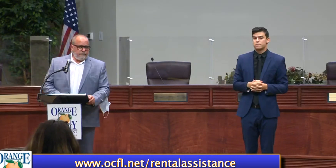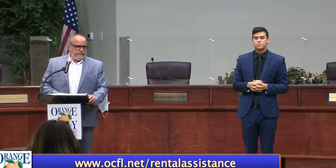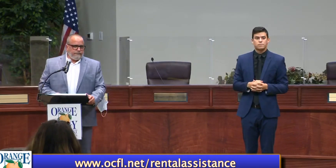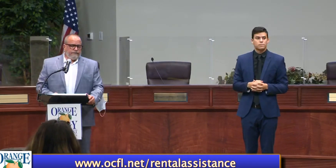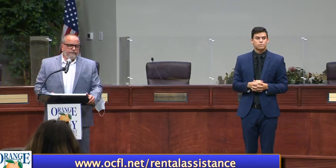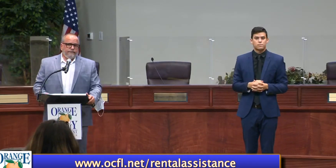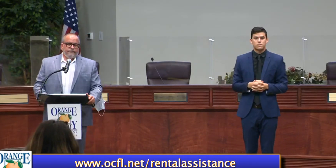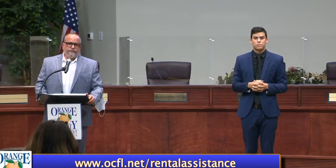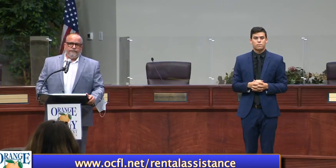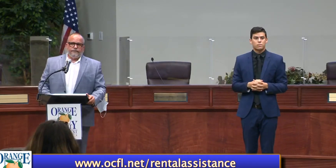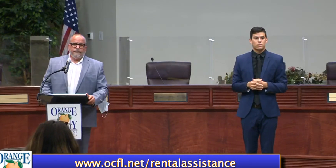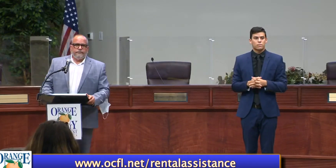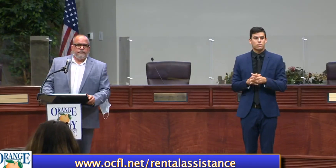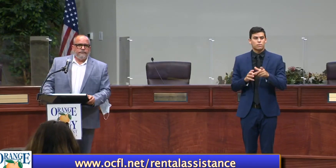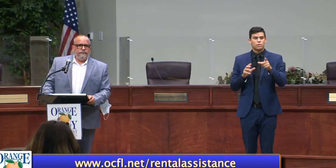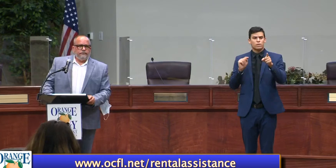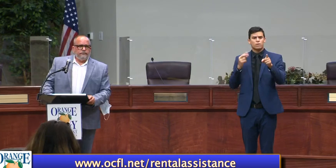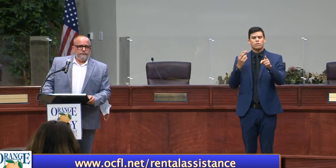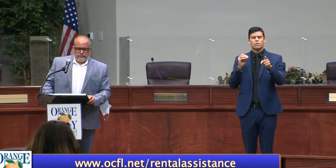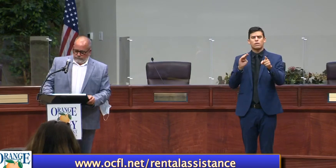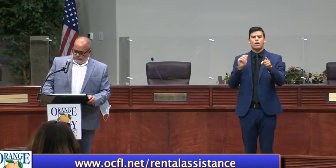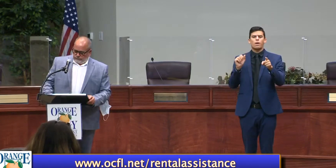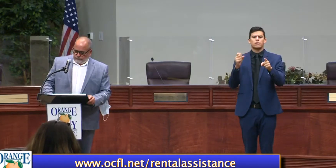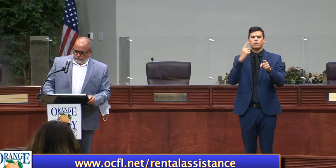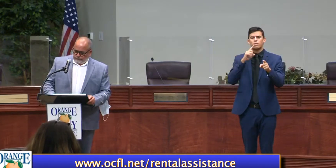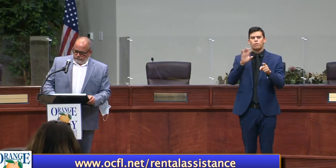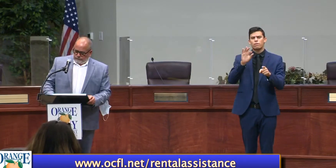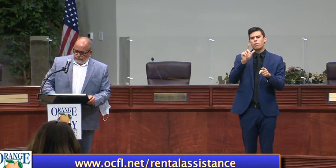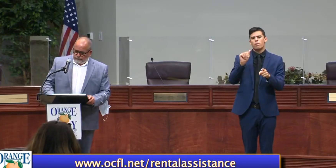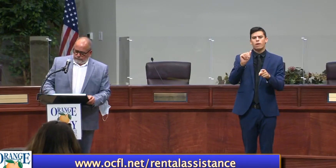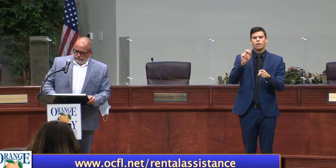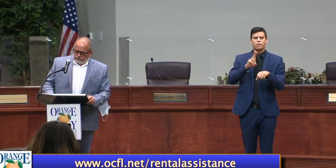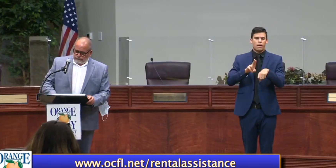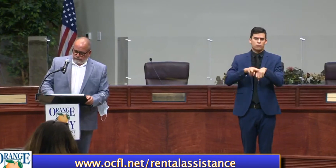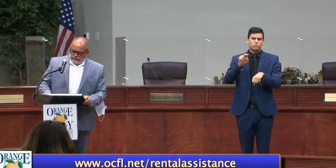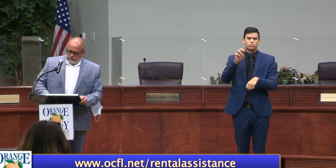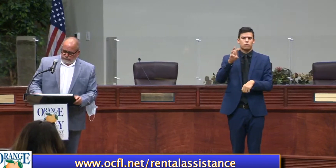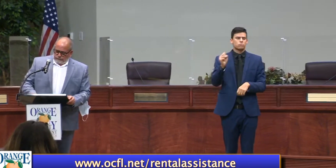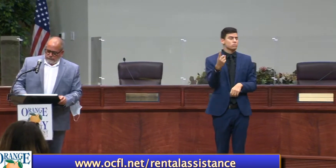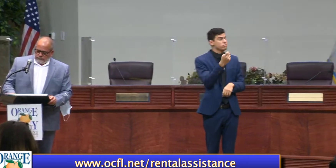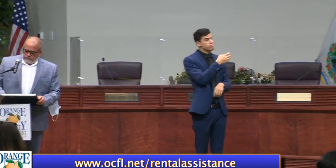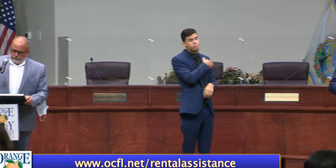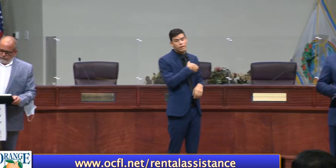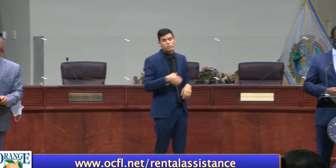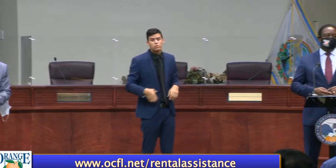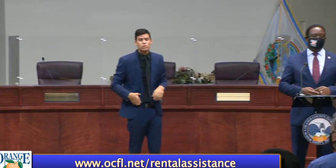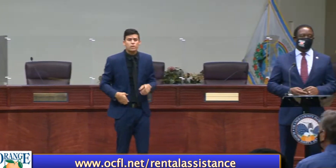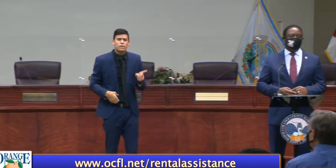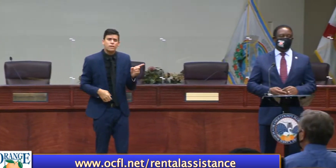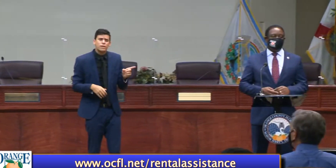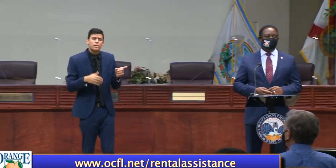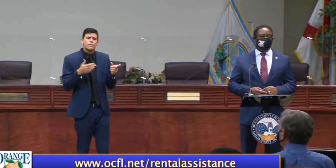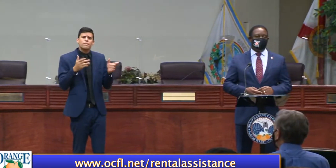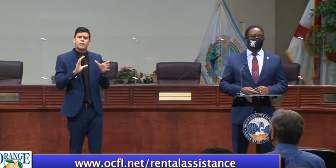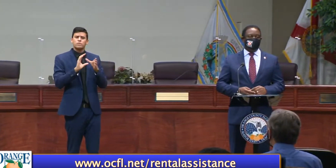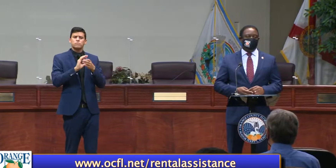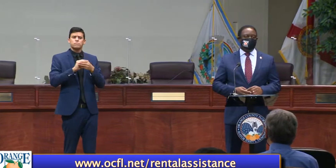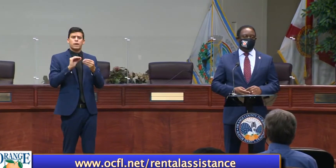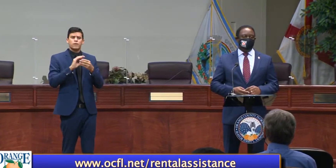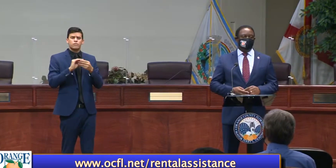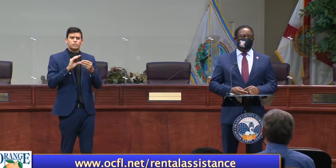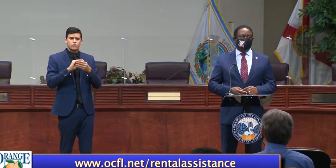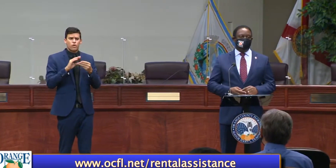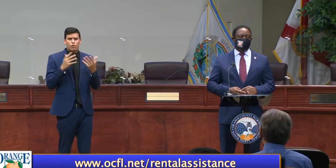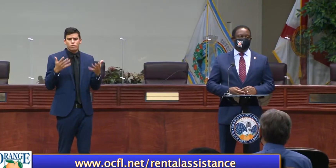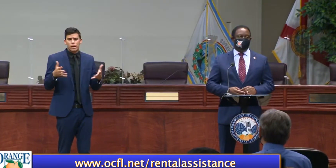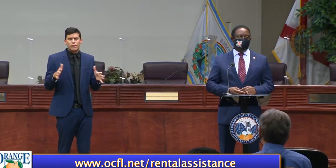This is Melissa Thomas with Florida National News. This question is for Mayor Demings. Please forgive me if you mentioned this in your briefing